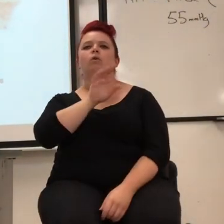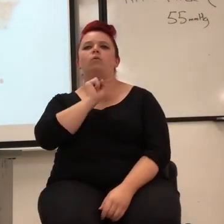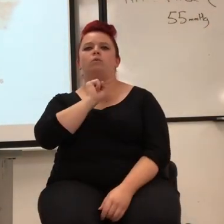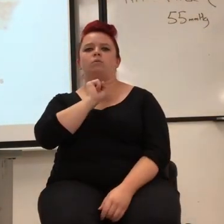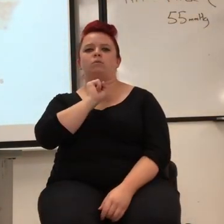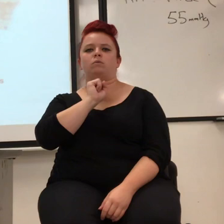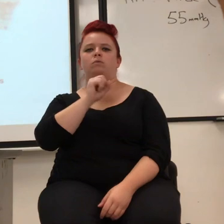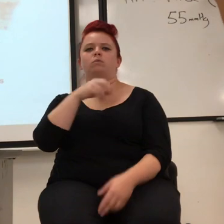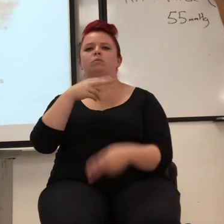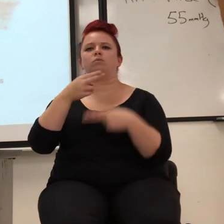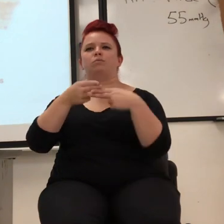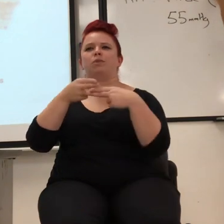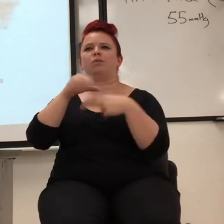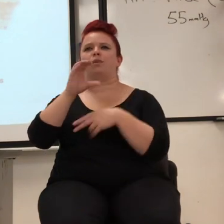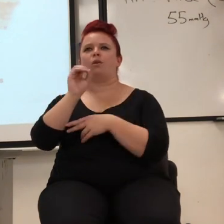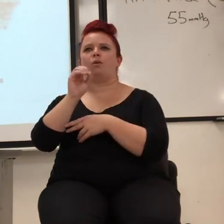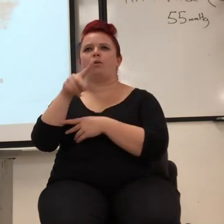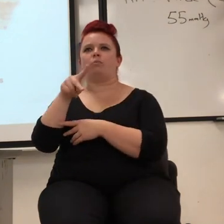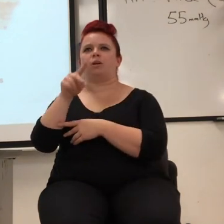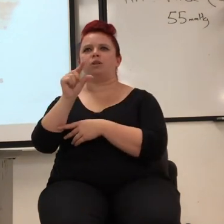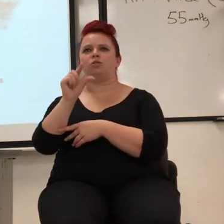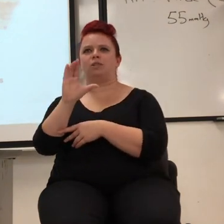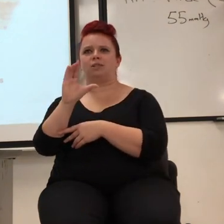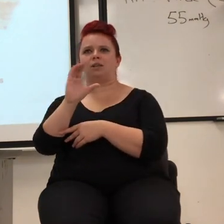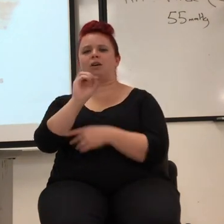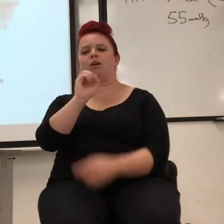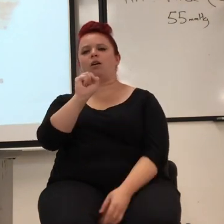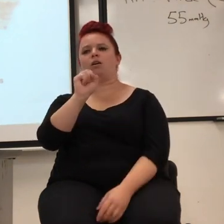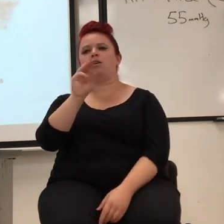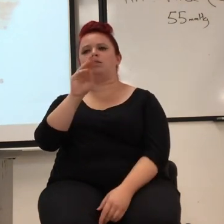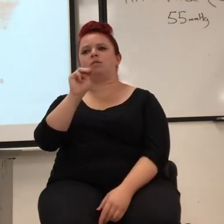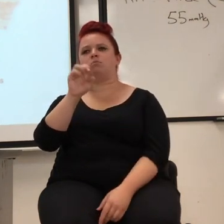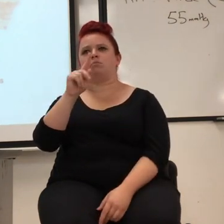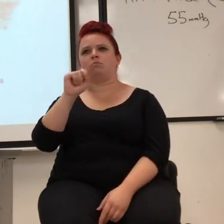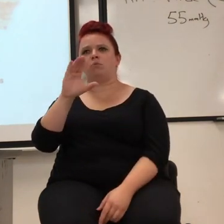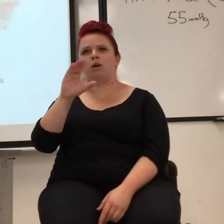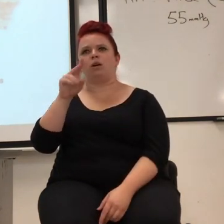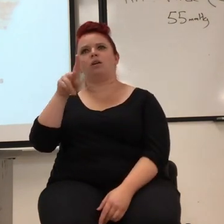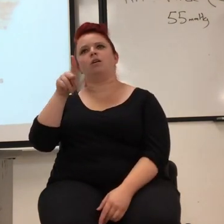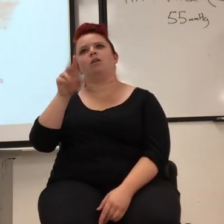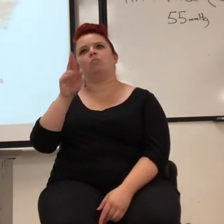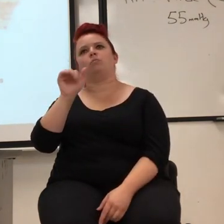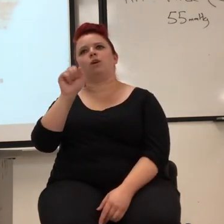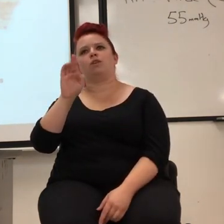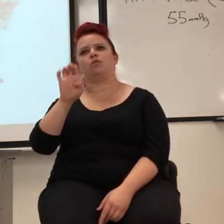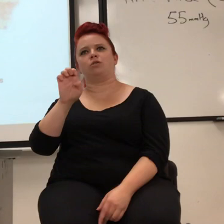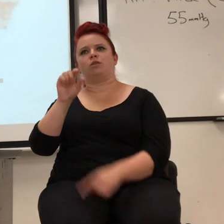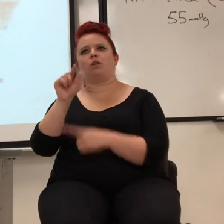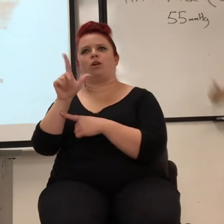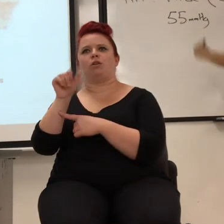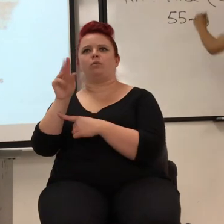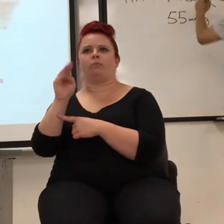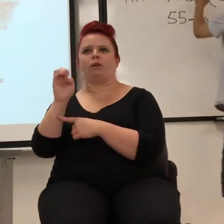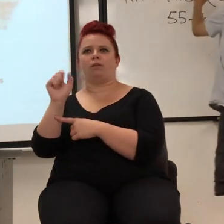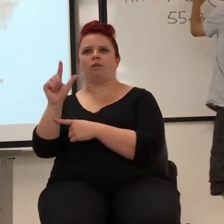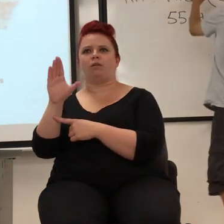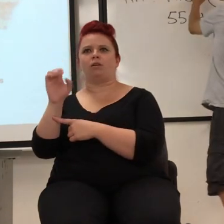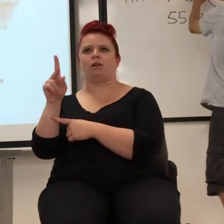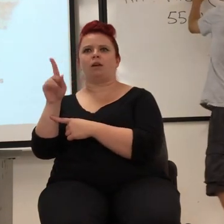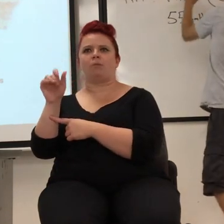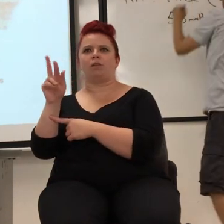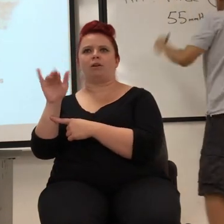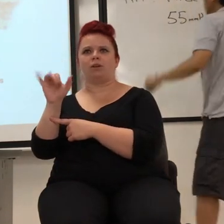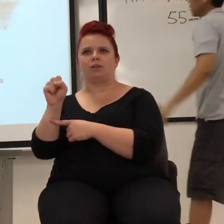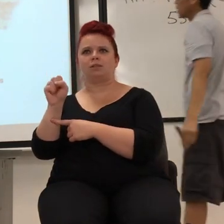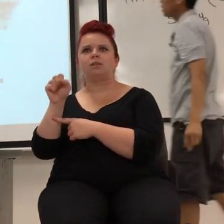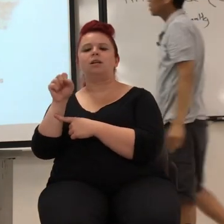we call it OPGC, osmotic pressure, glomerular capillaries. That's a